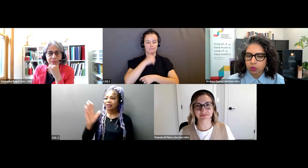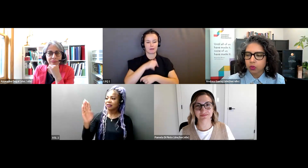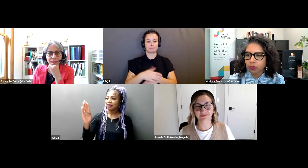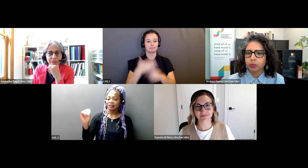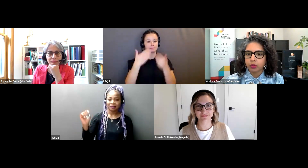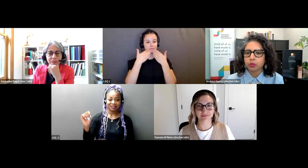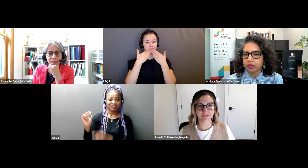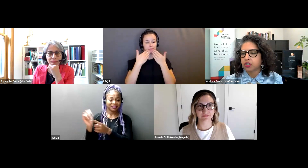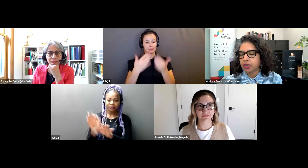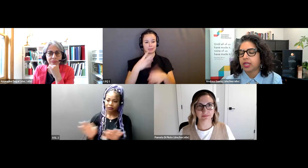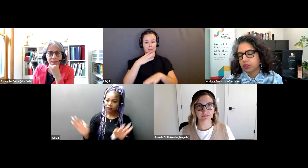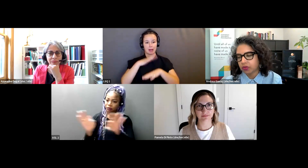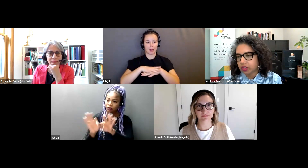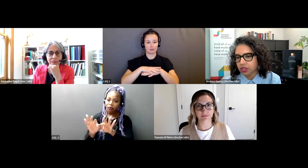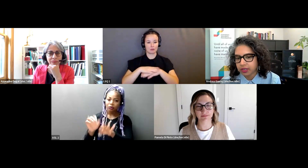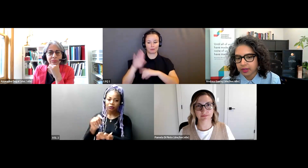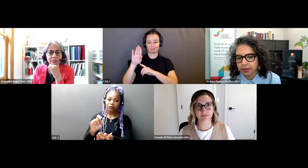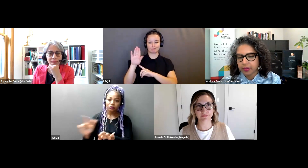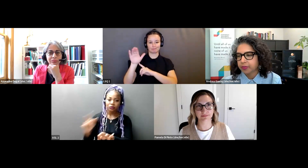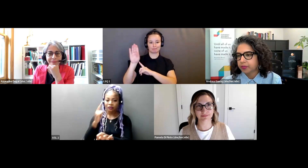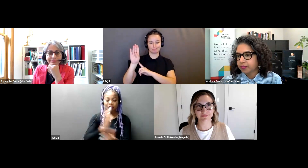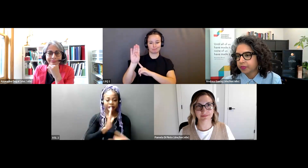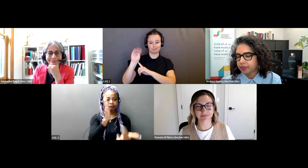vital tool for abuse prevention and intervention.